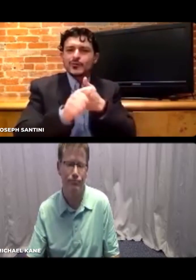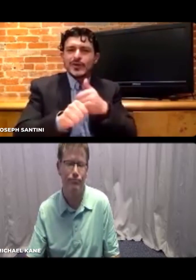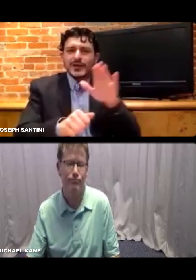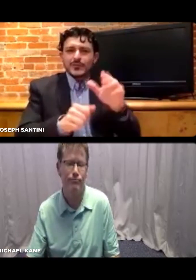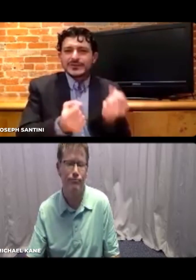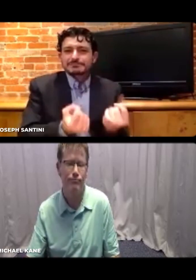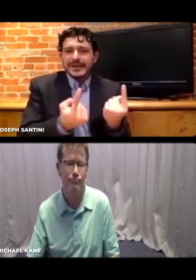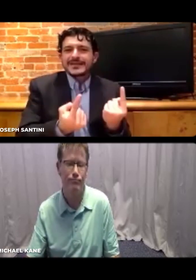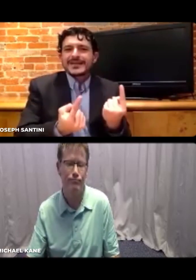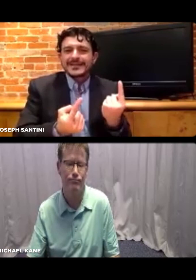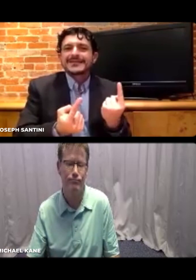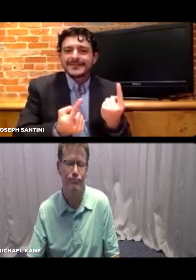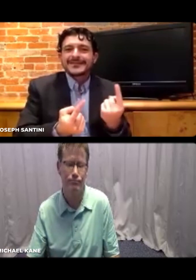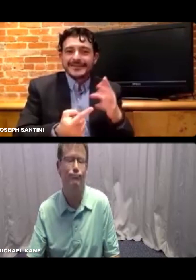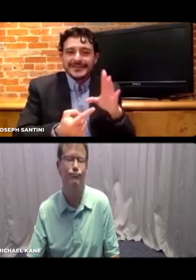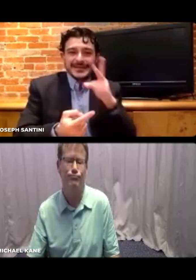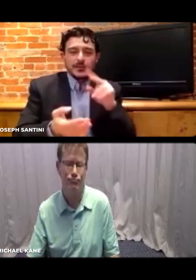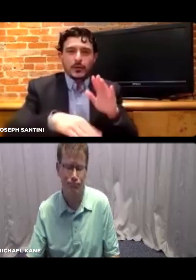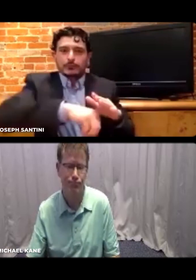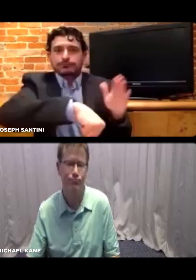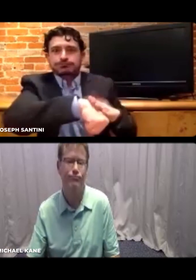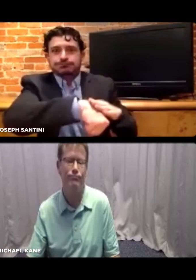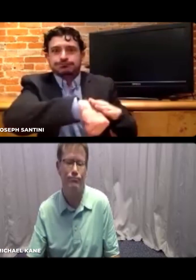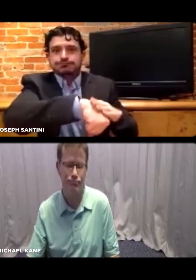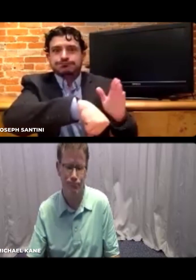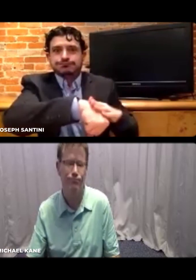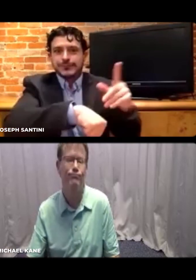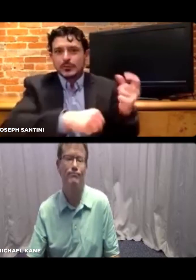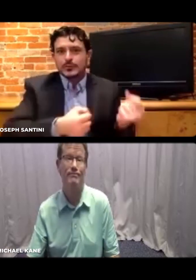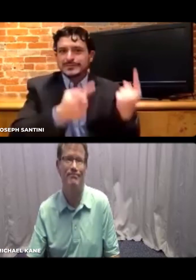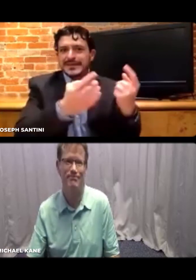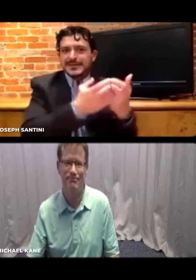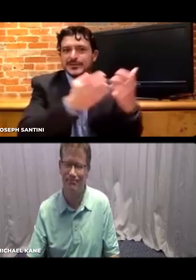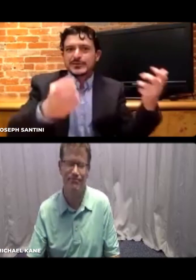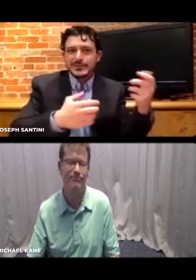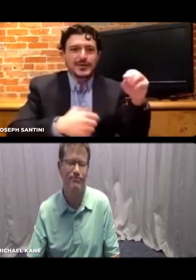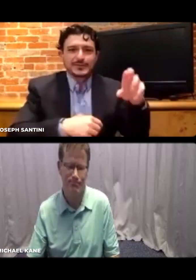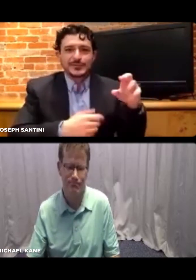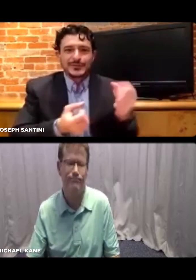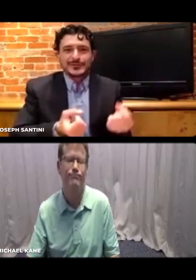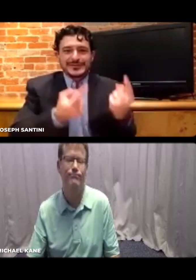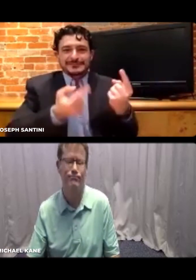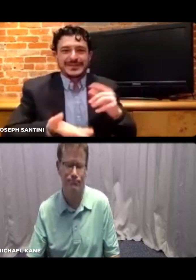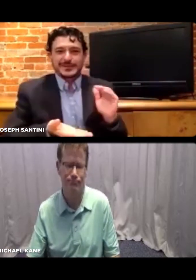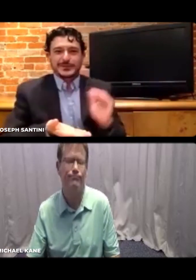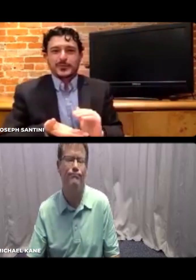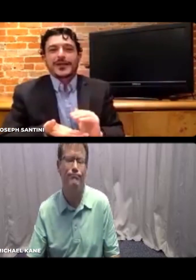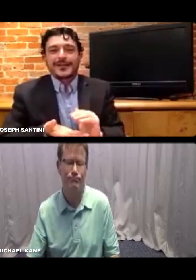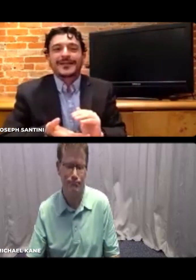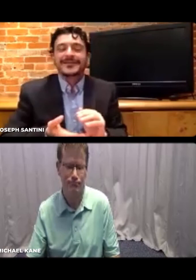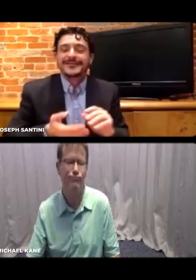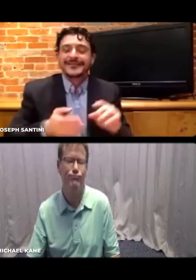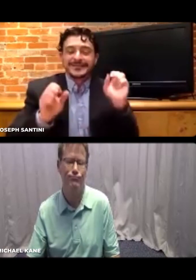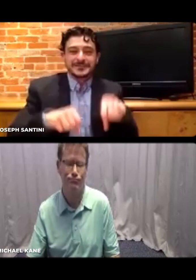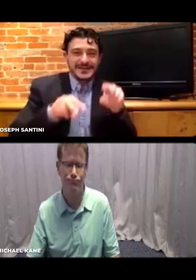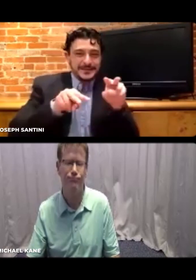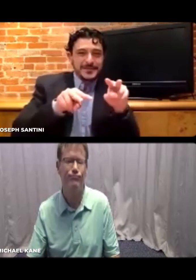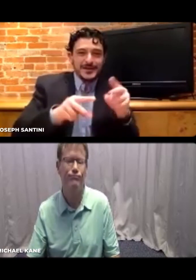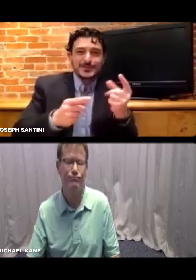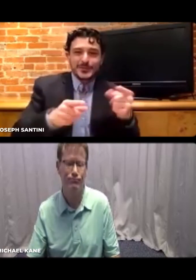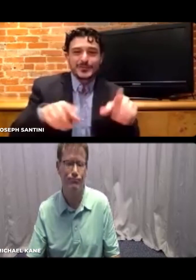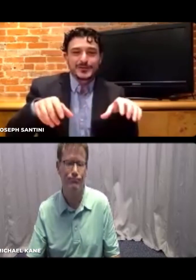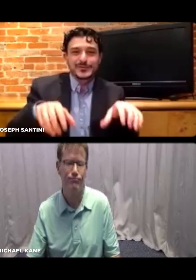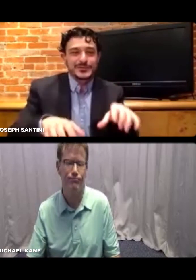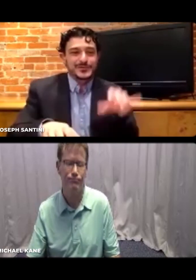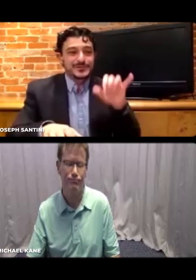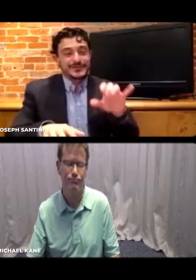so it'll caution you when you spend too much, or even if you're spending too little. So it allows you to monitor what you're doing with your money. That's